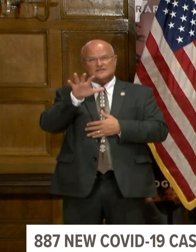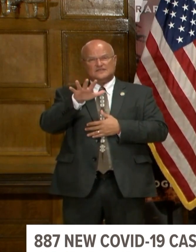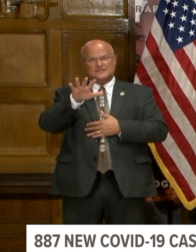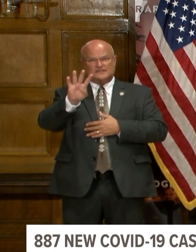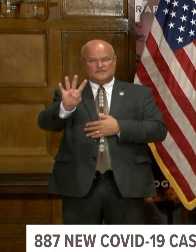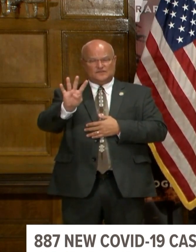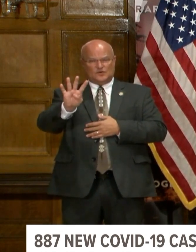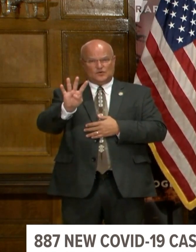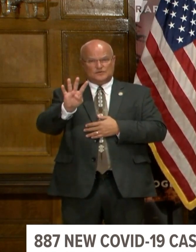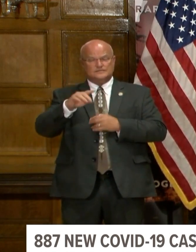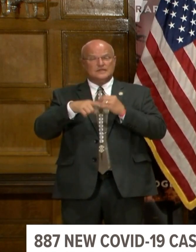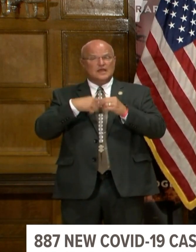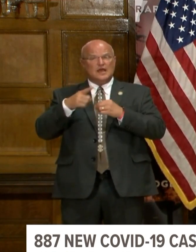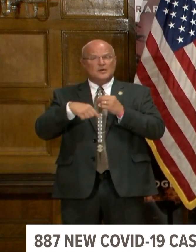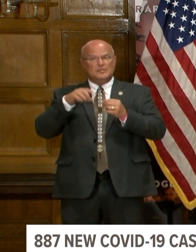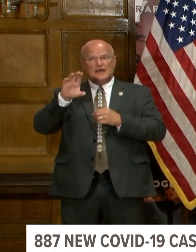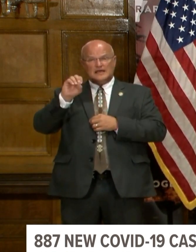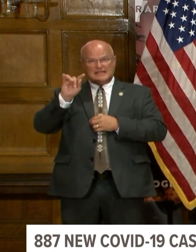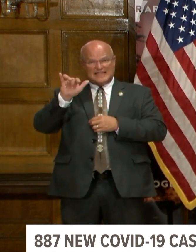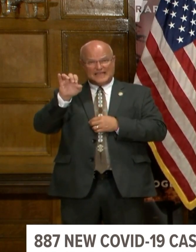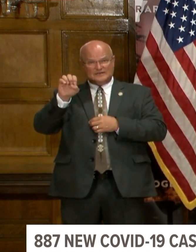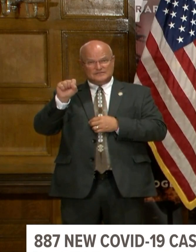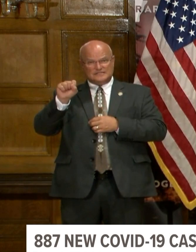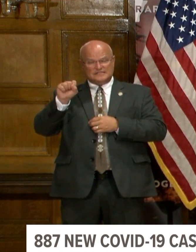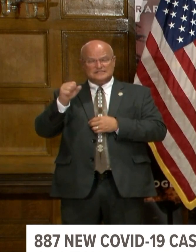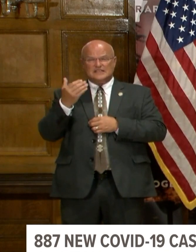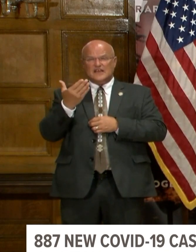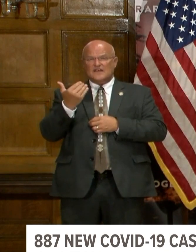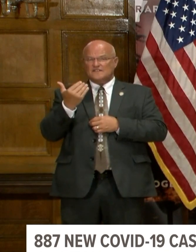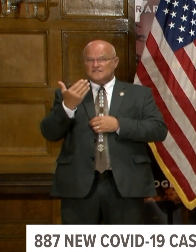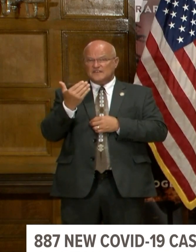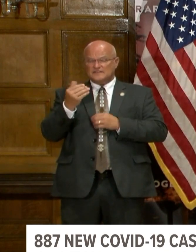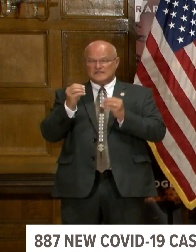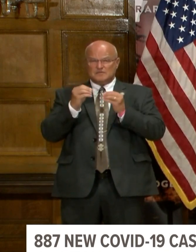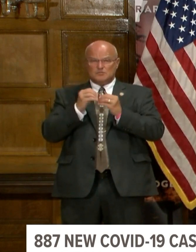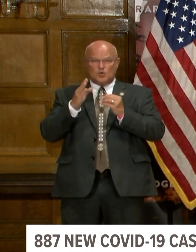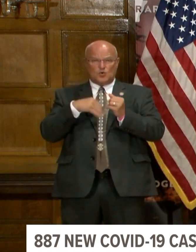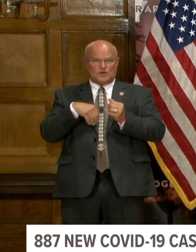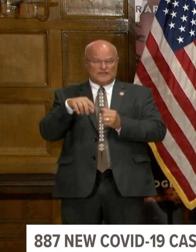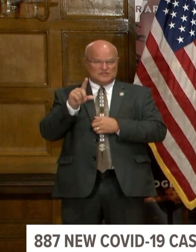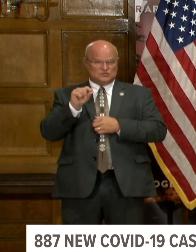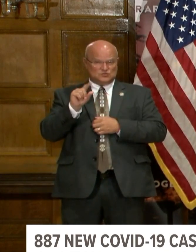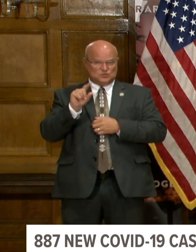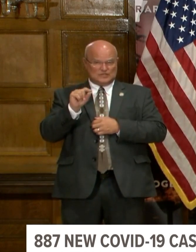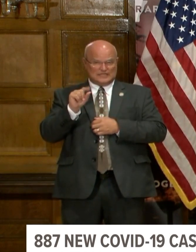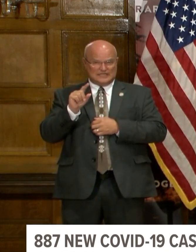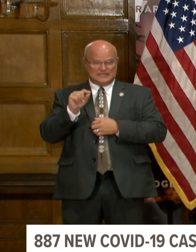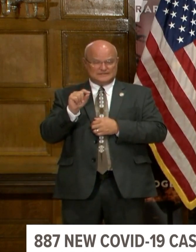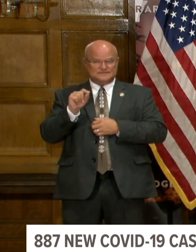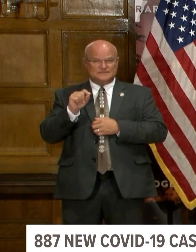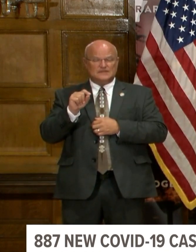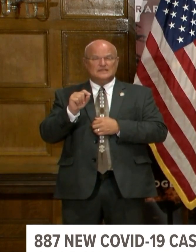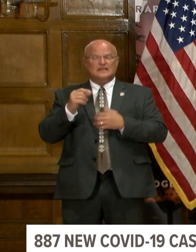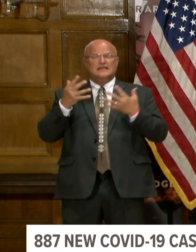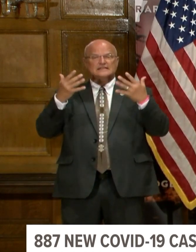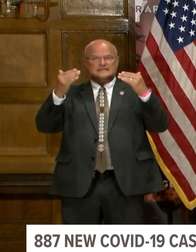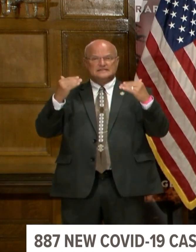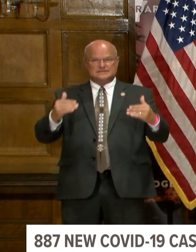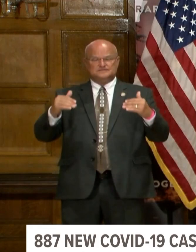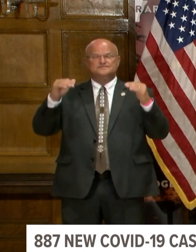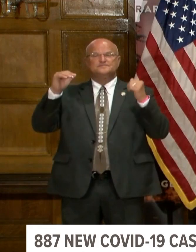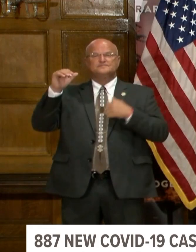5,854. With regard to counties, 15 counties are greater than 20 cases each, and they are as